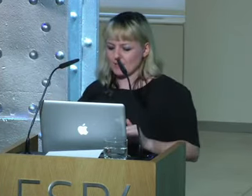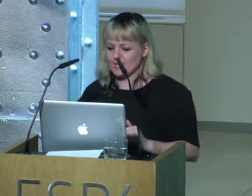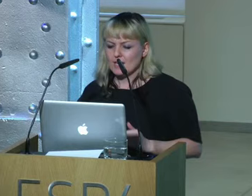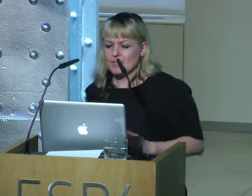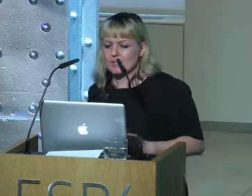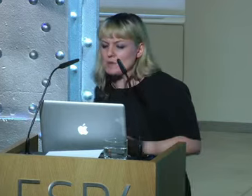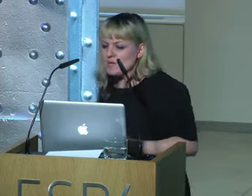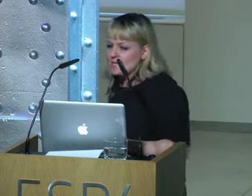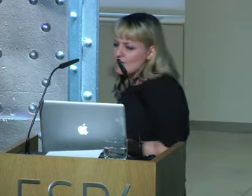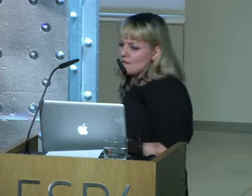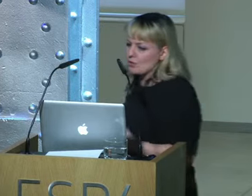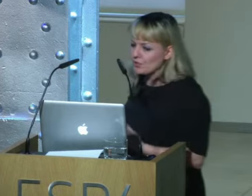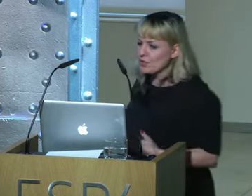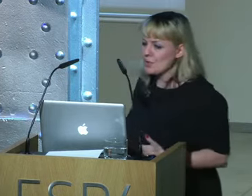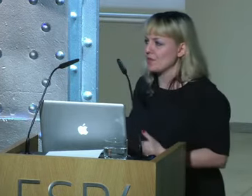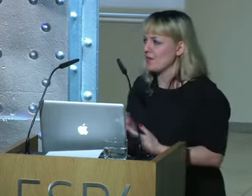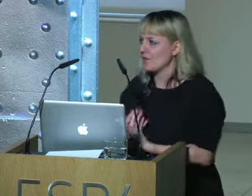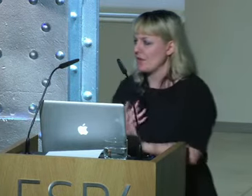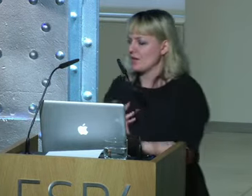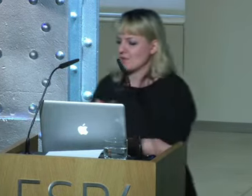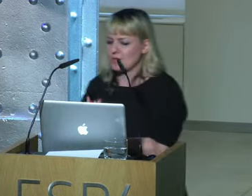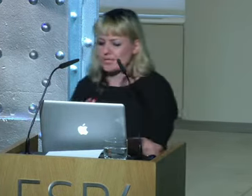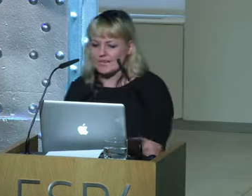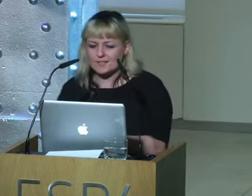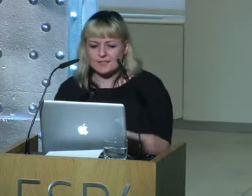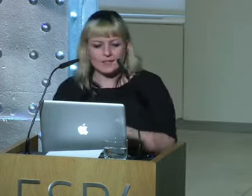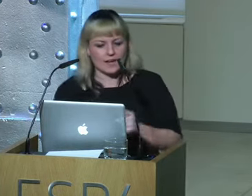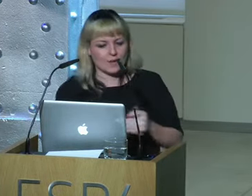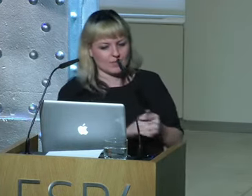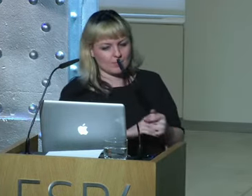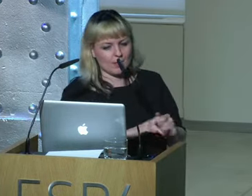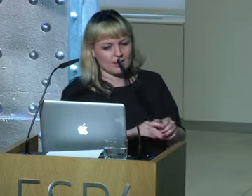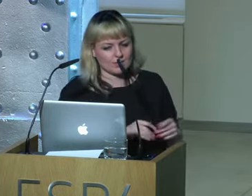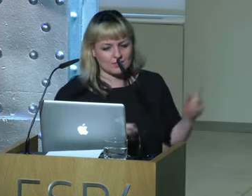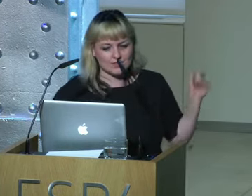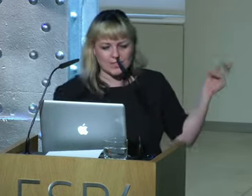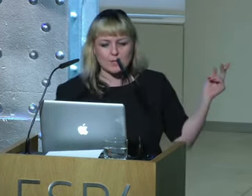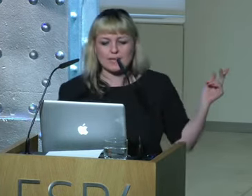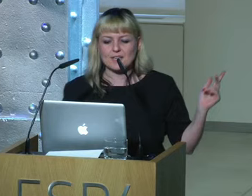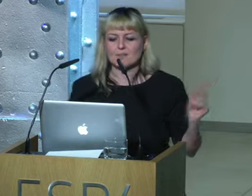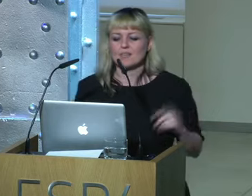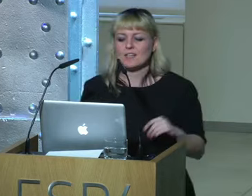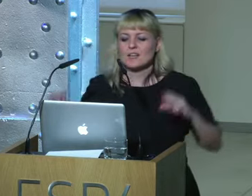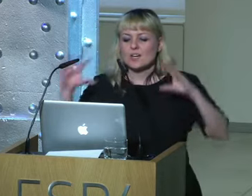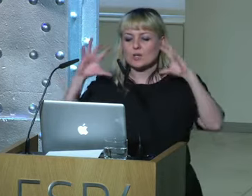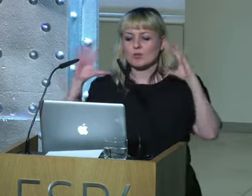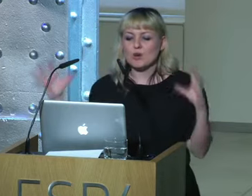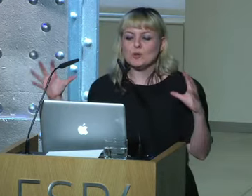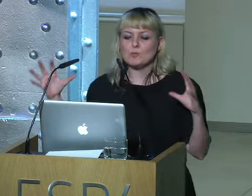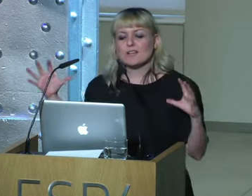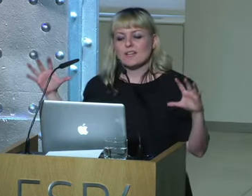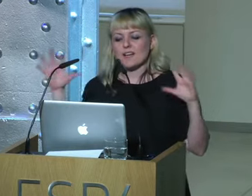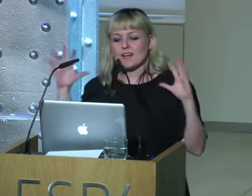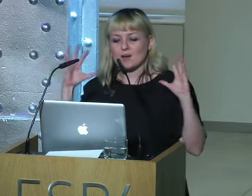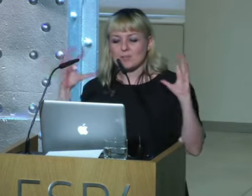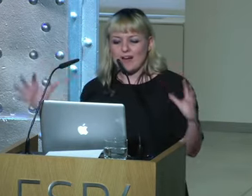sound. So in an audio work that I've created, which this is a sneak peek of the